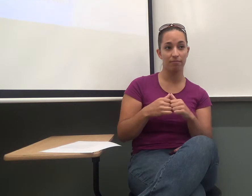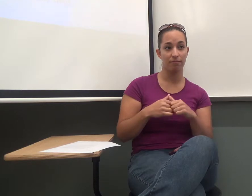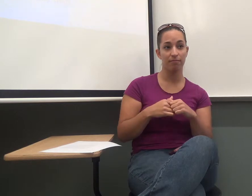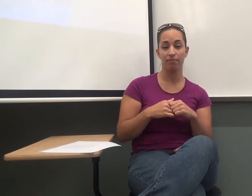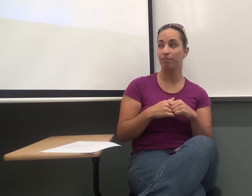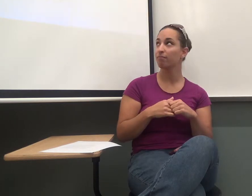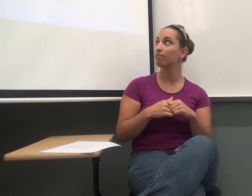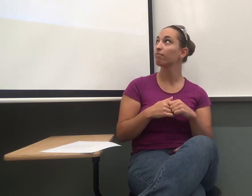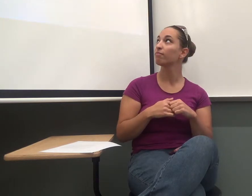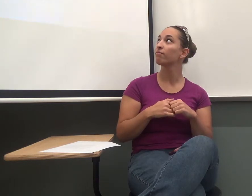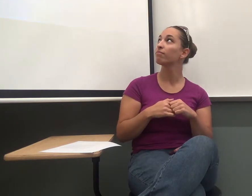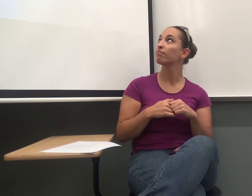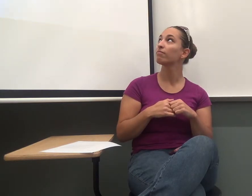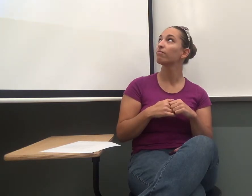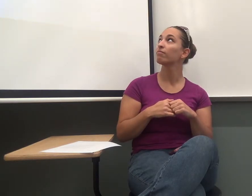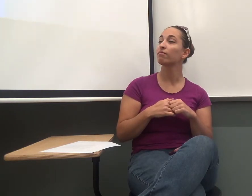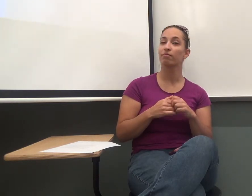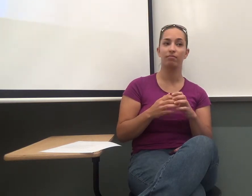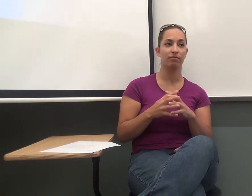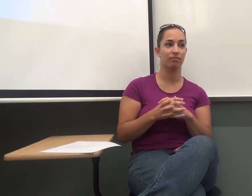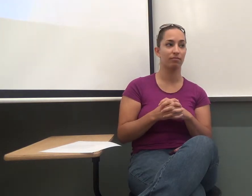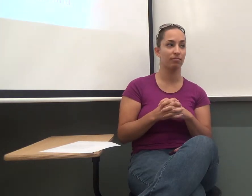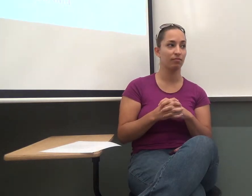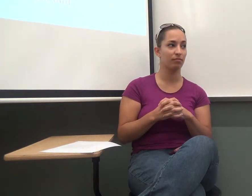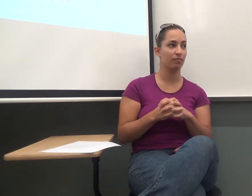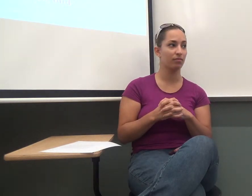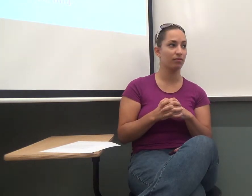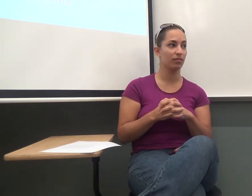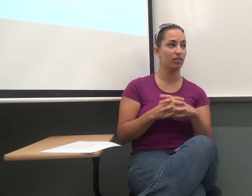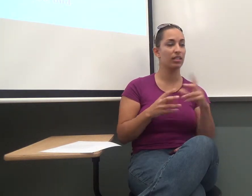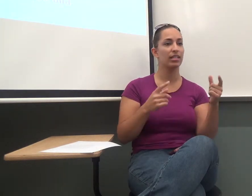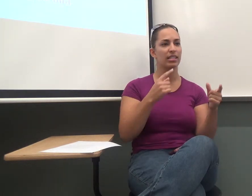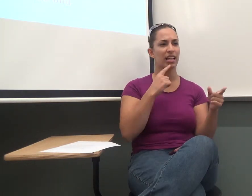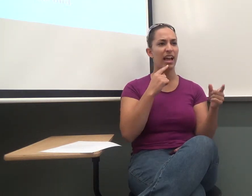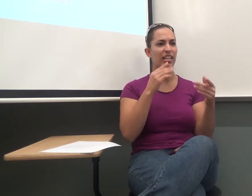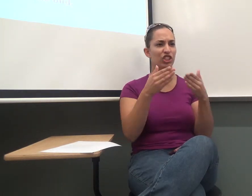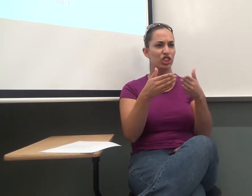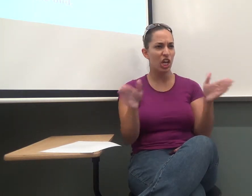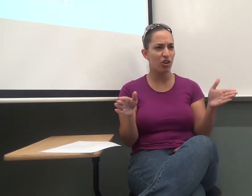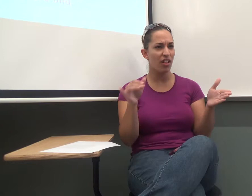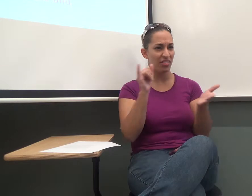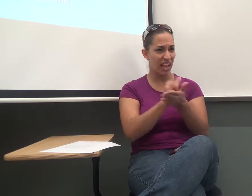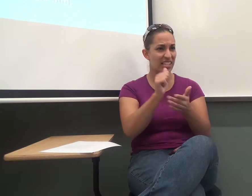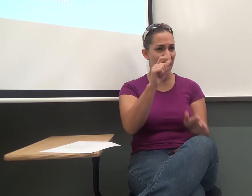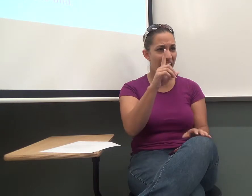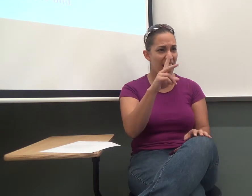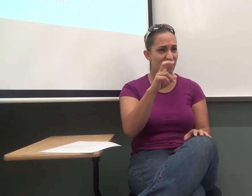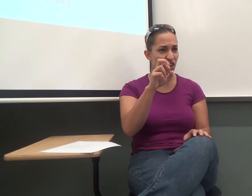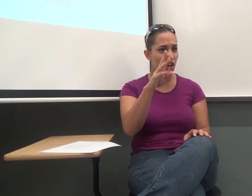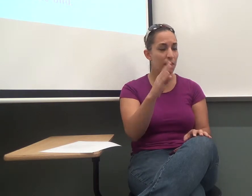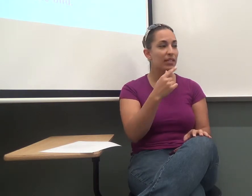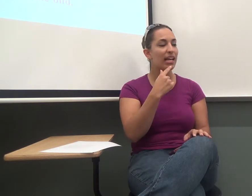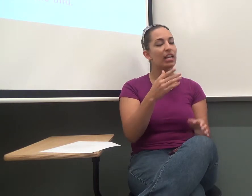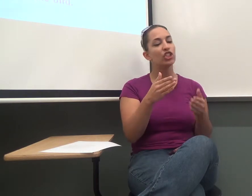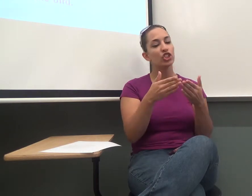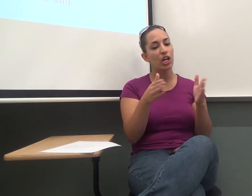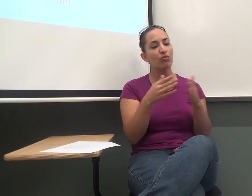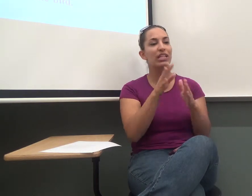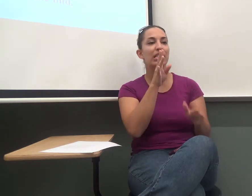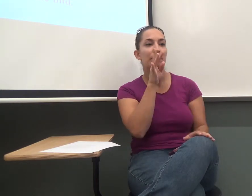Oh my goodness. Does that matter? General? In general, so my generally speaking would be an example. Or in